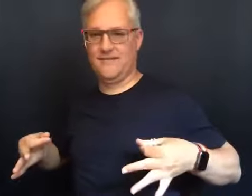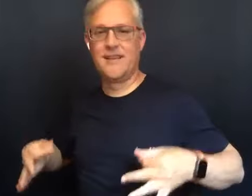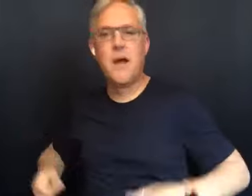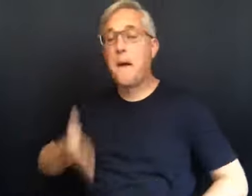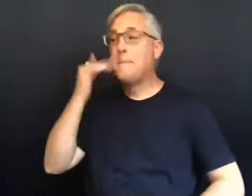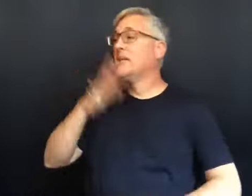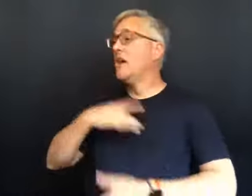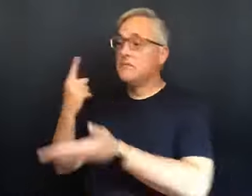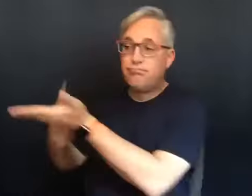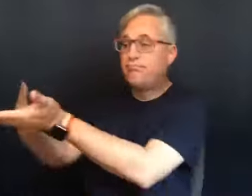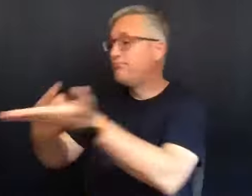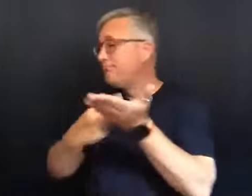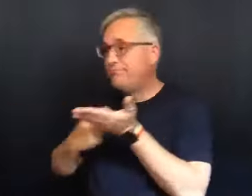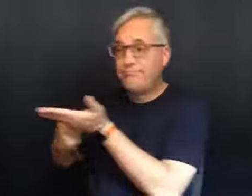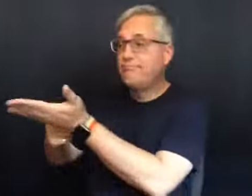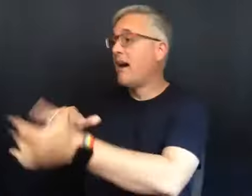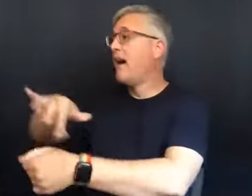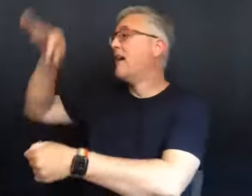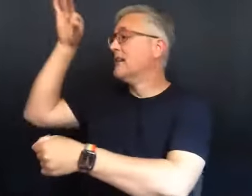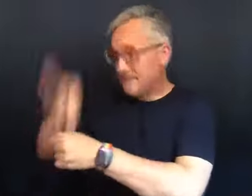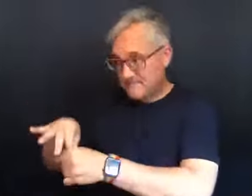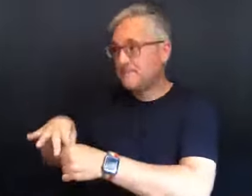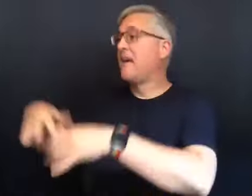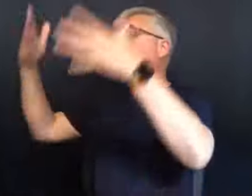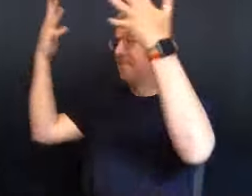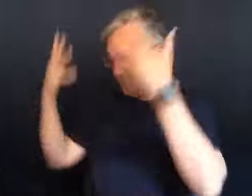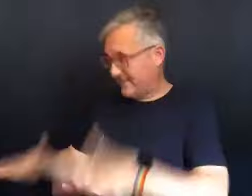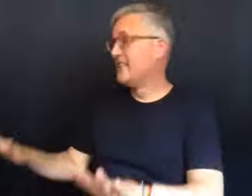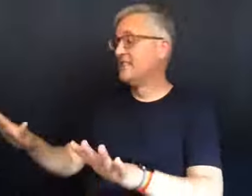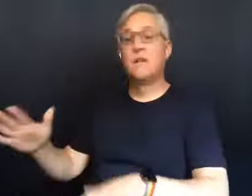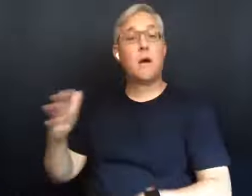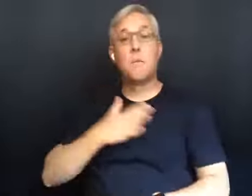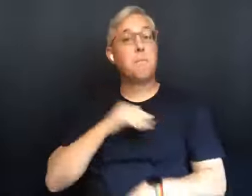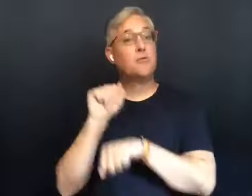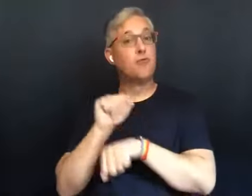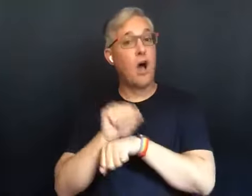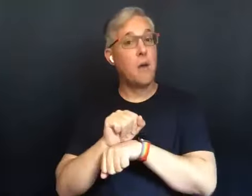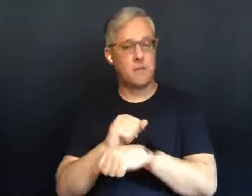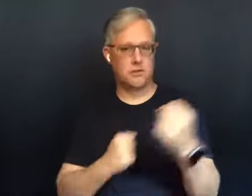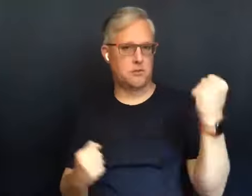right? And because when the group conscience is done, when the debate is over and the dust is